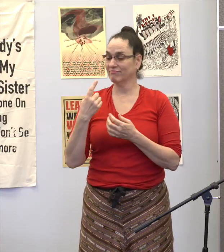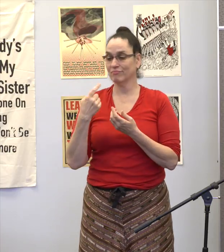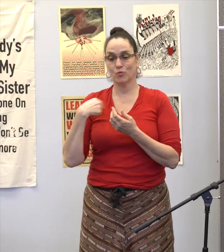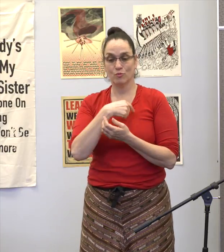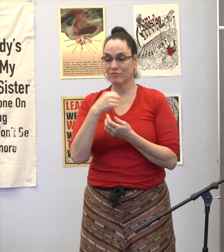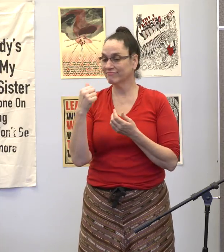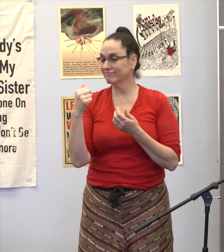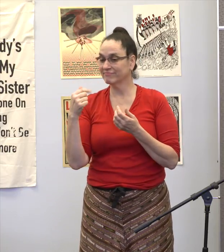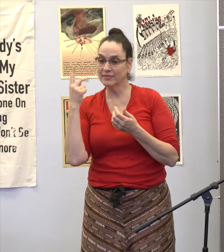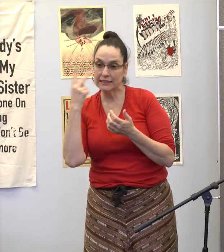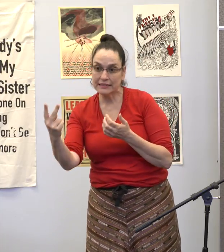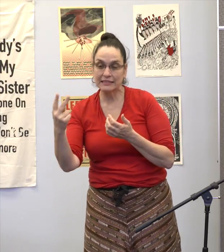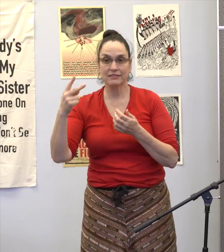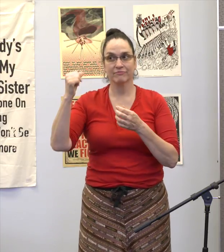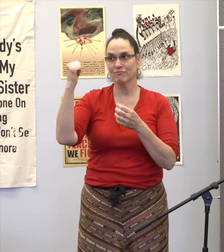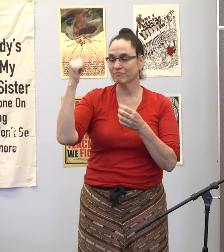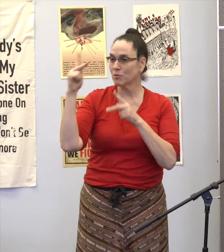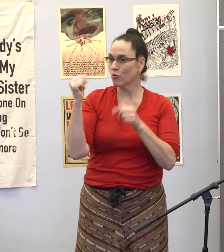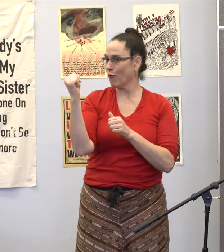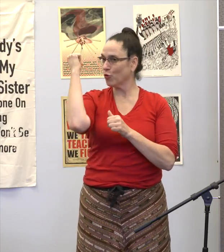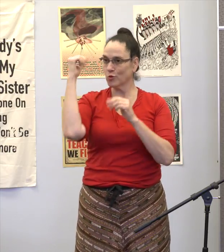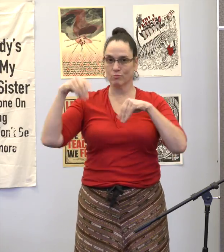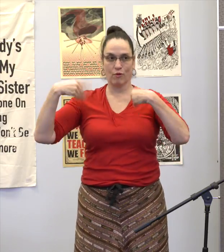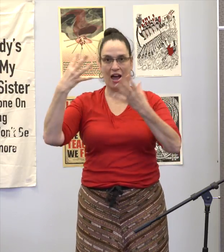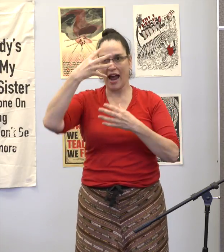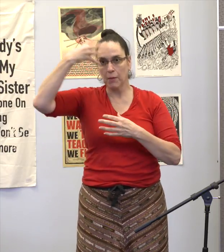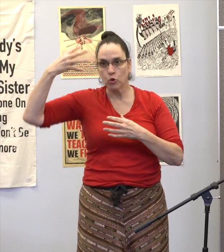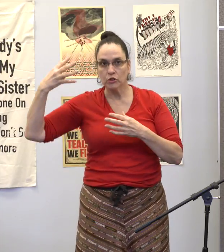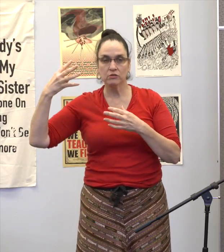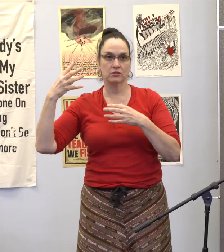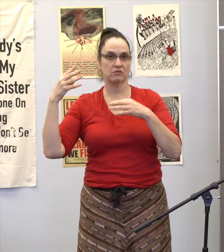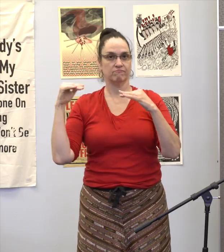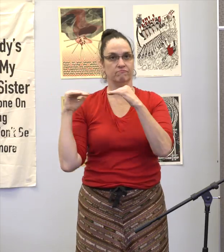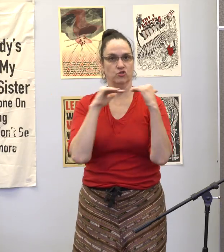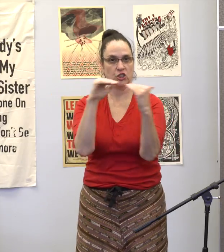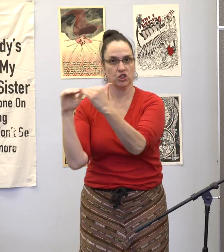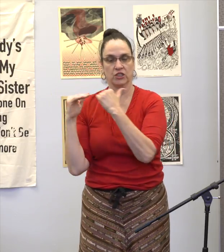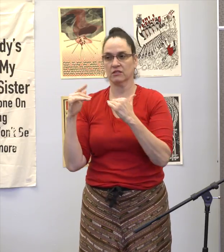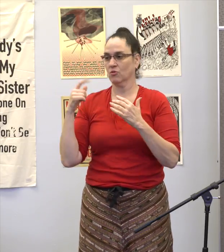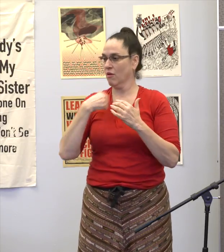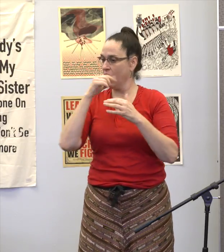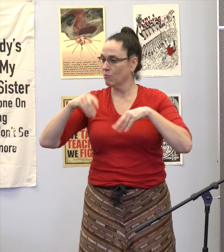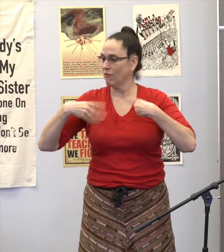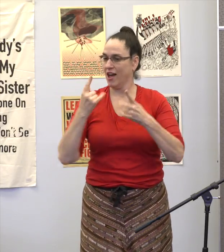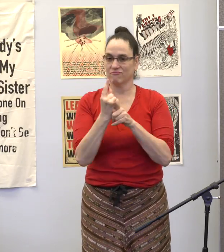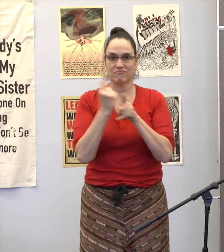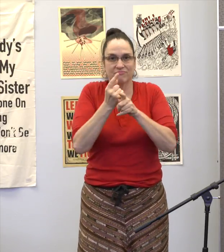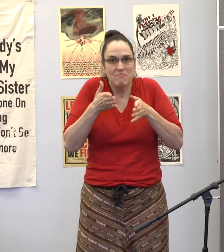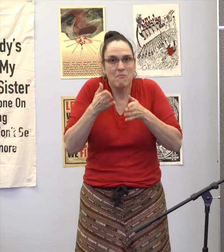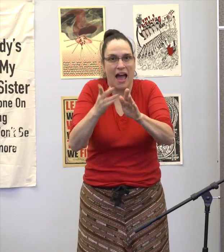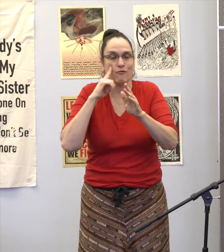justice and proper pathways to citizenship and losing 1,500